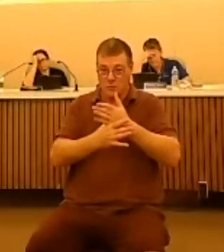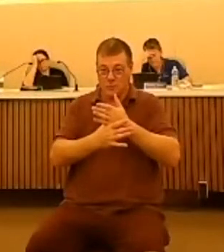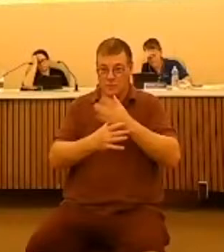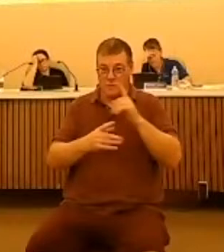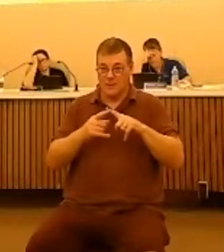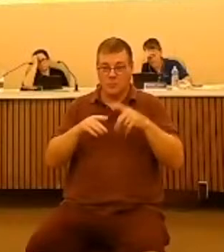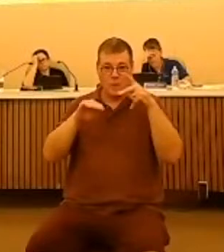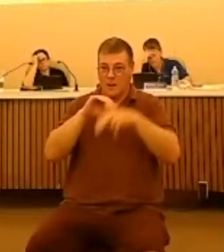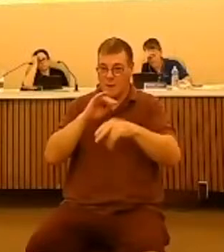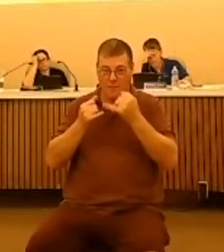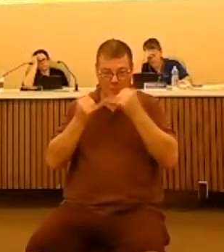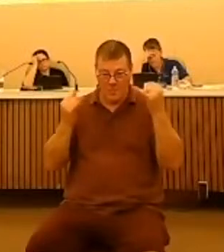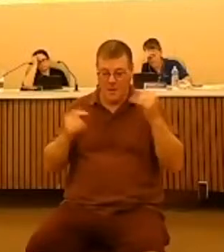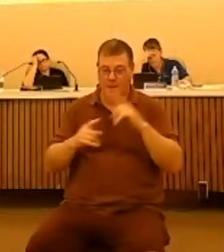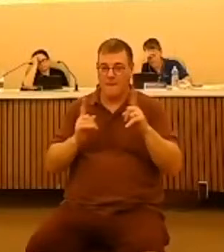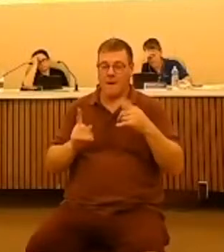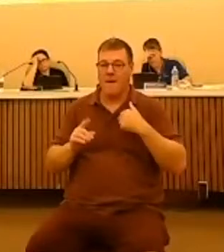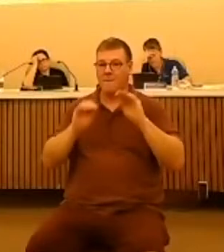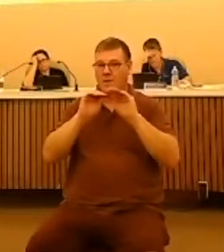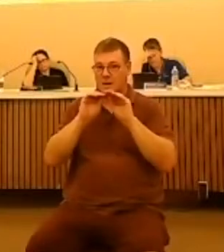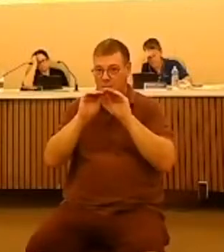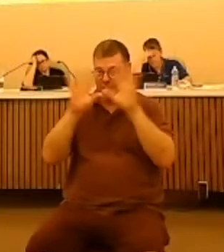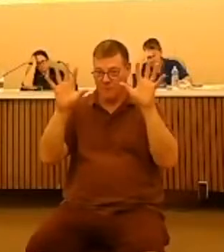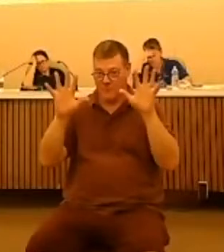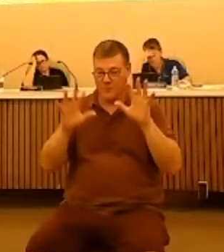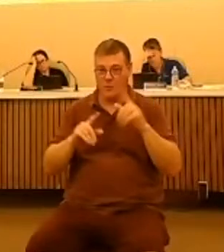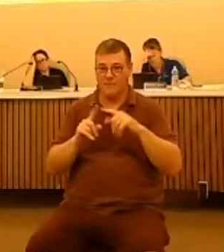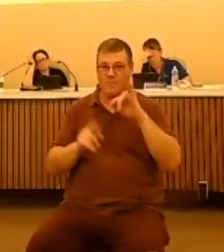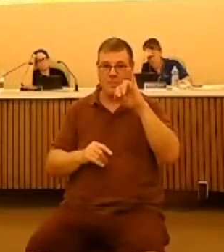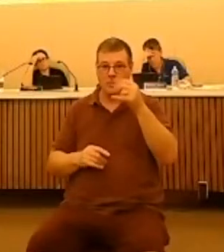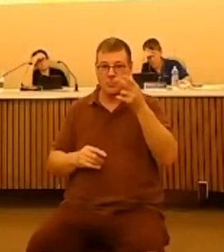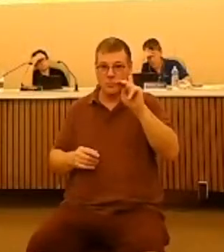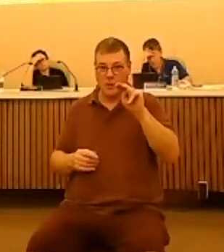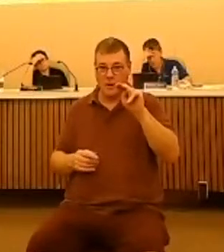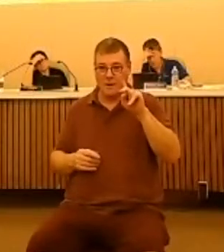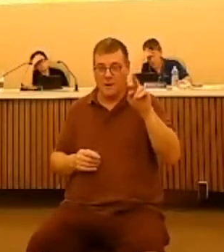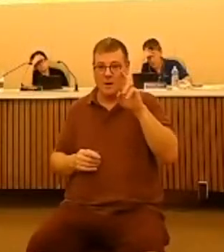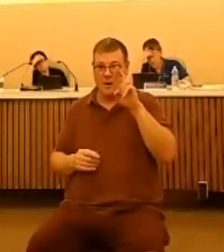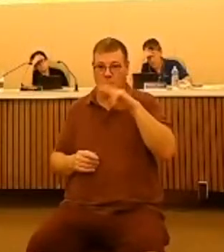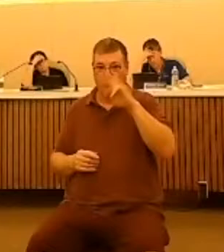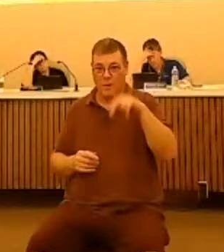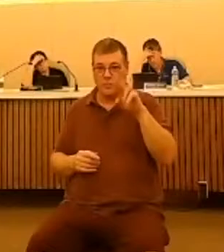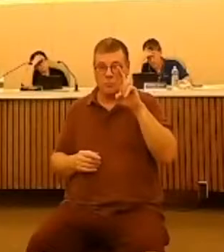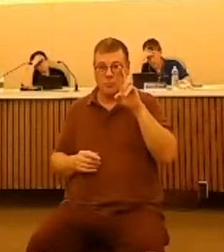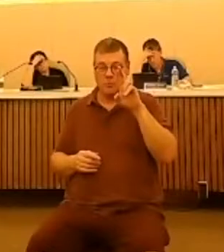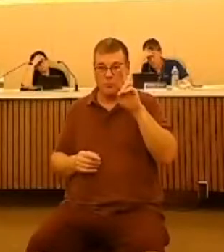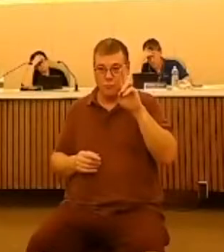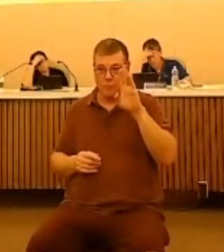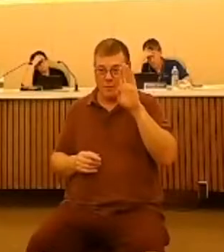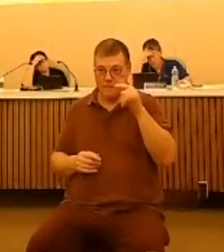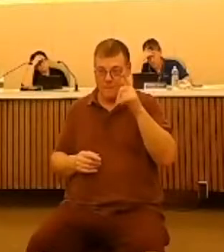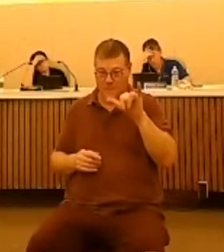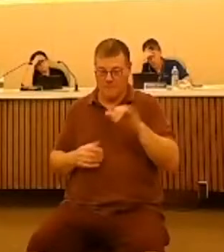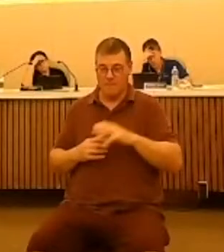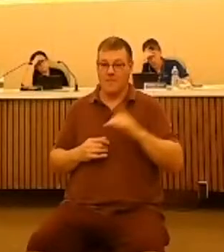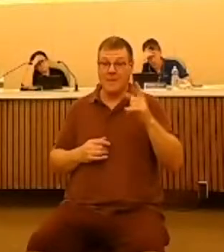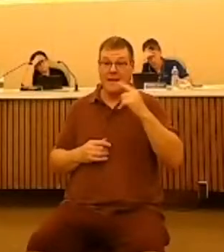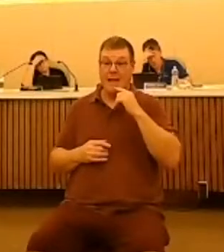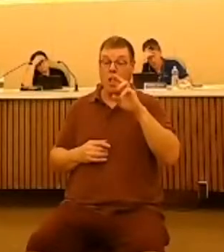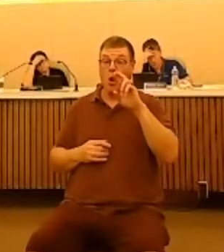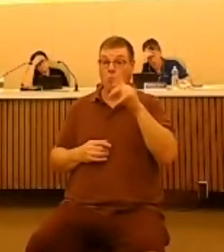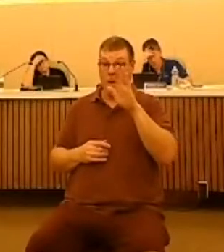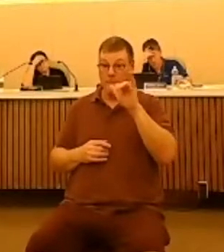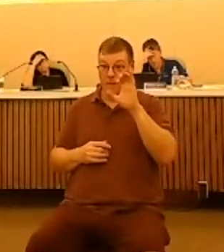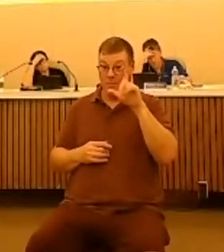the line, but we got a clarification from John at the Rochester Rugby Club. Oh. He says that Rugby Club